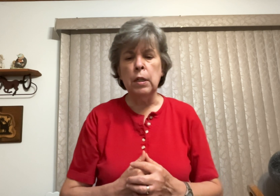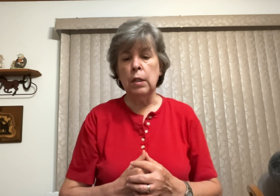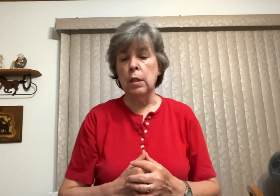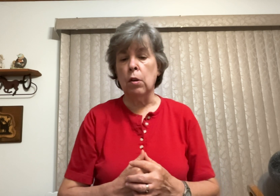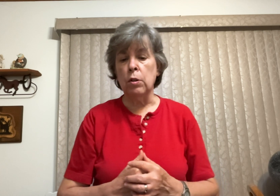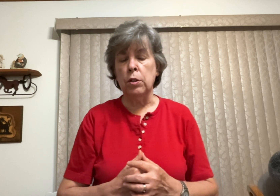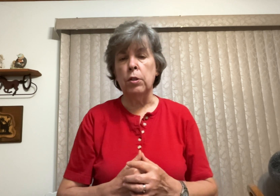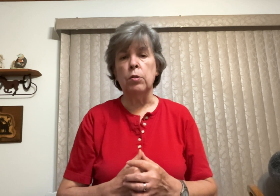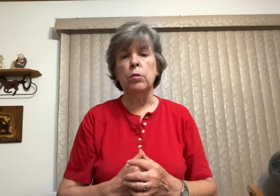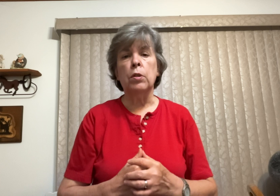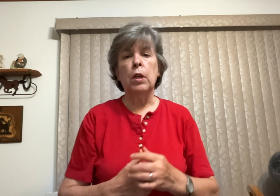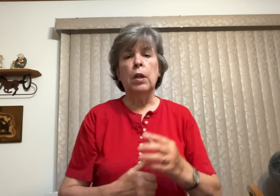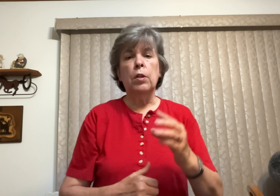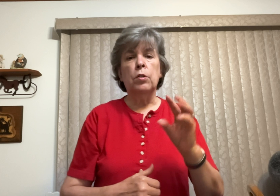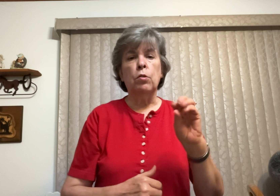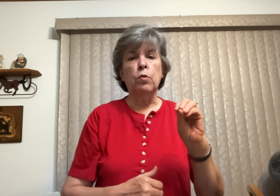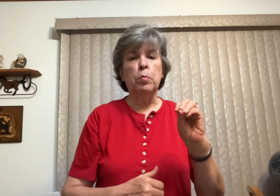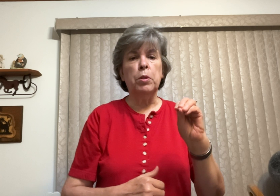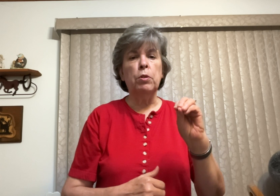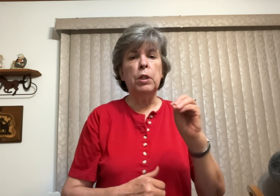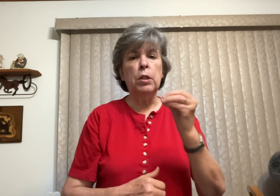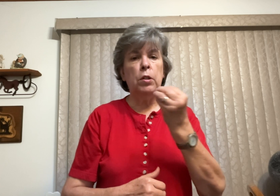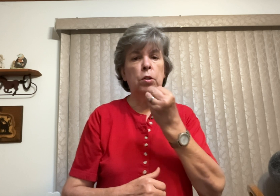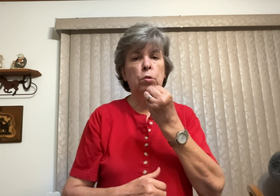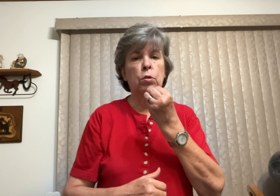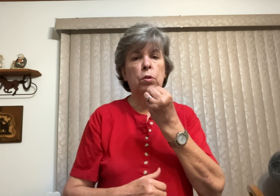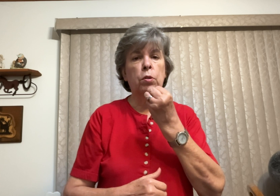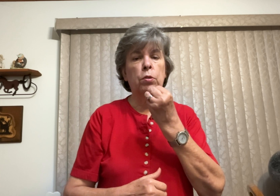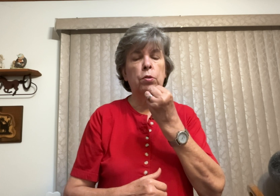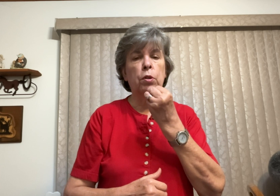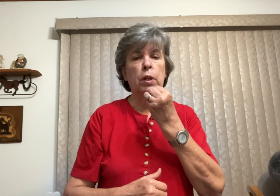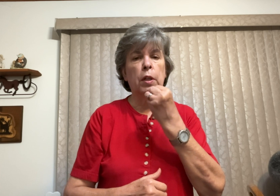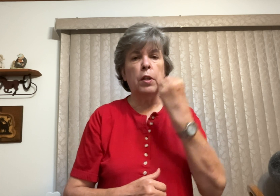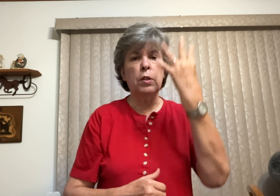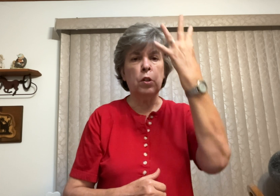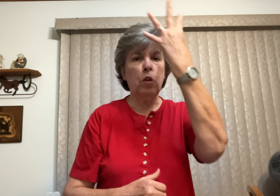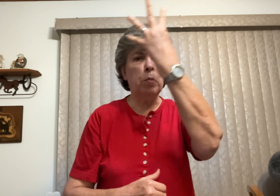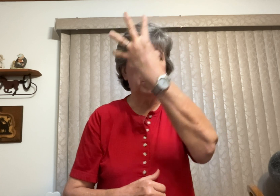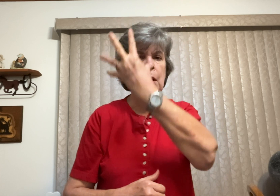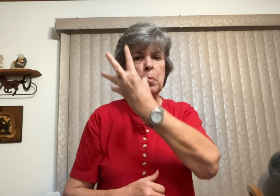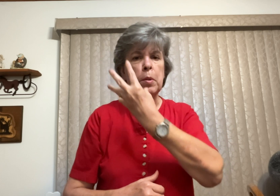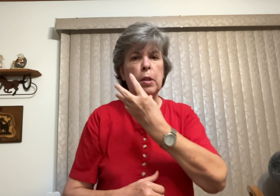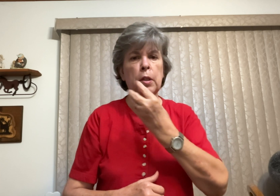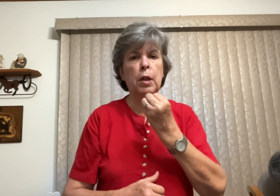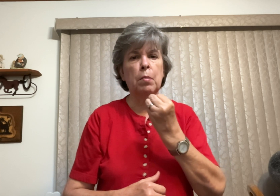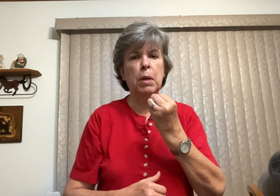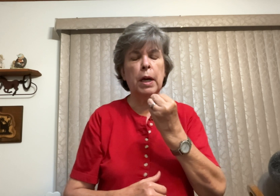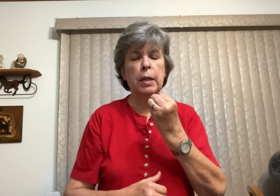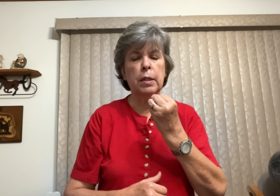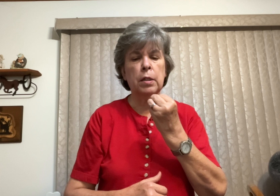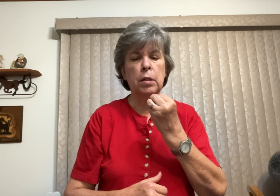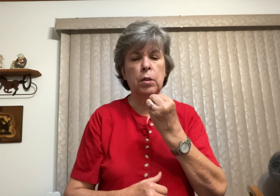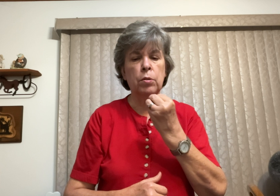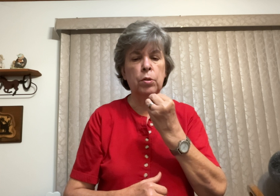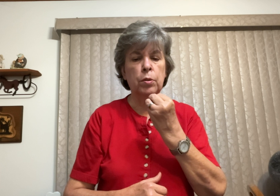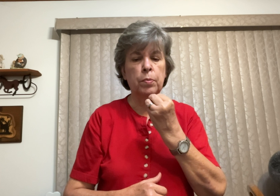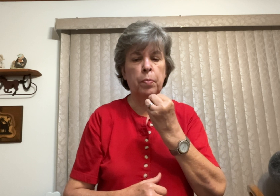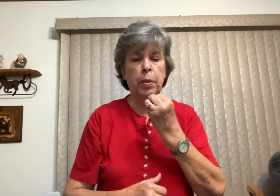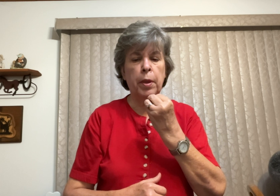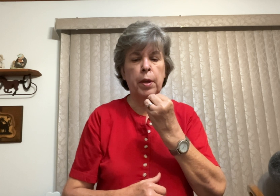in our tears. So for beauty, you start like this, open up and come back and close.